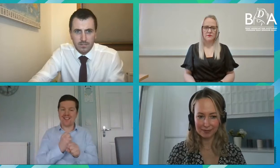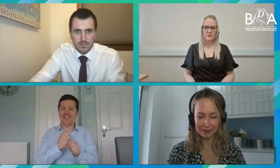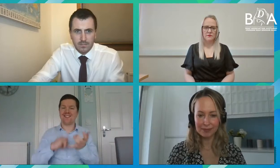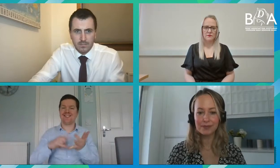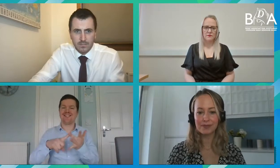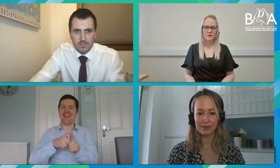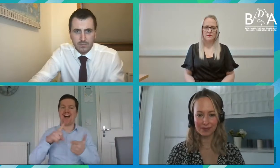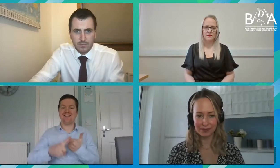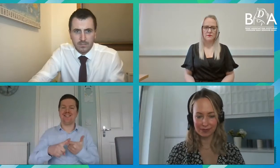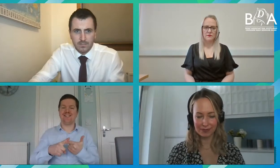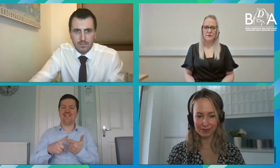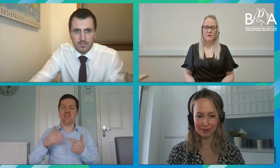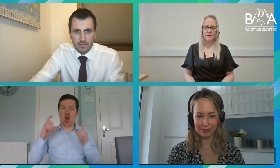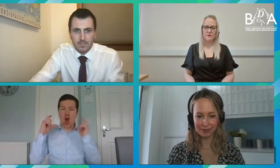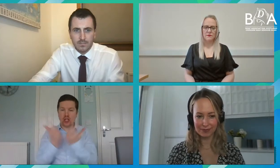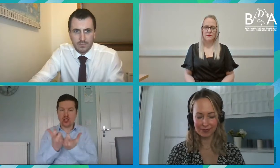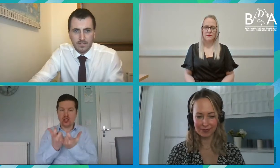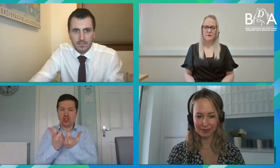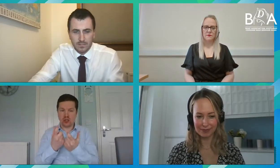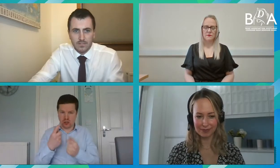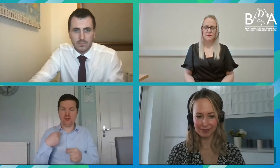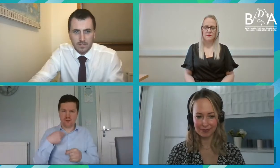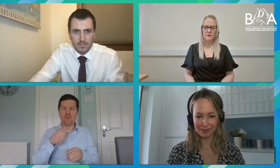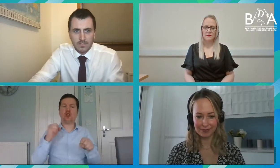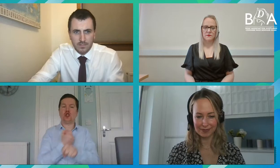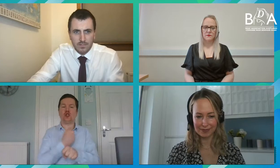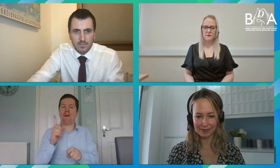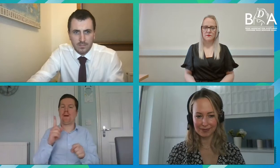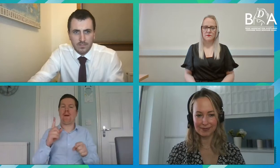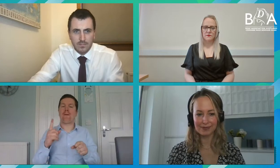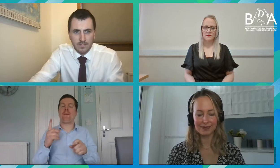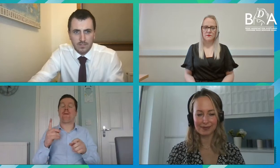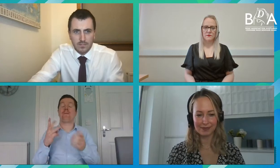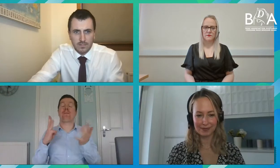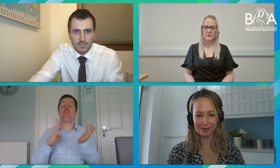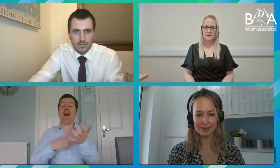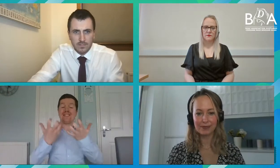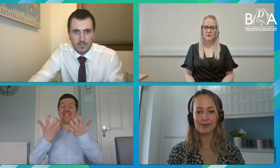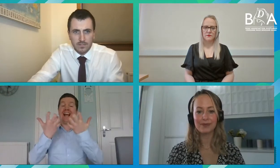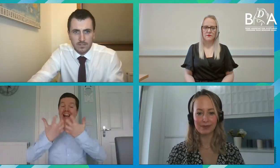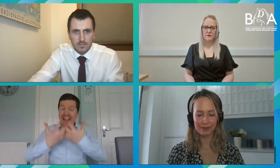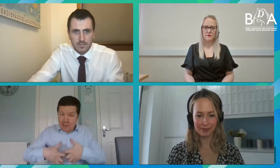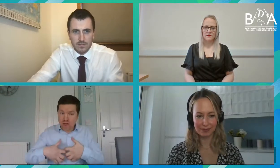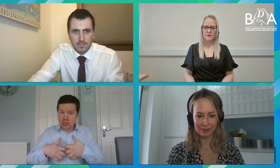release, and I attended Langside College in the south side of Glasgow.